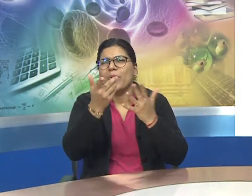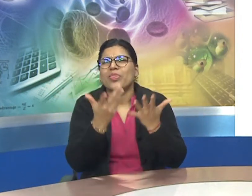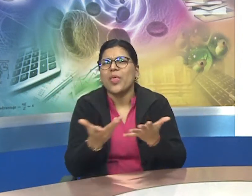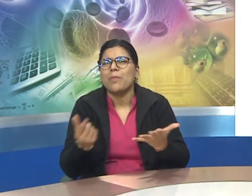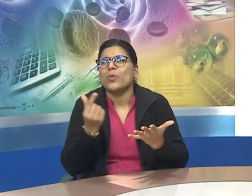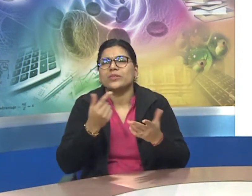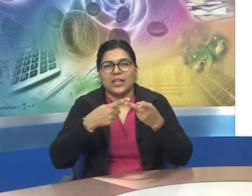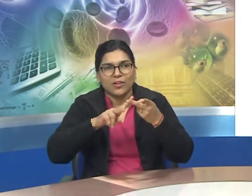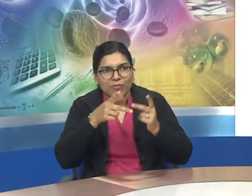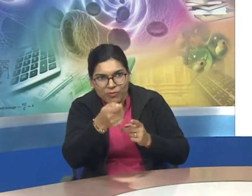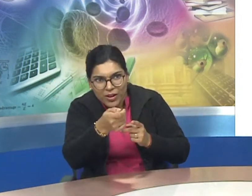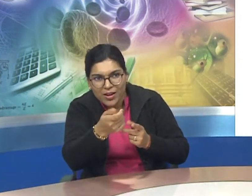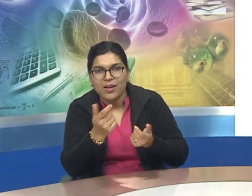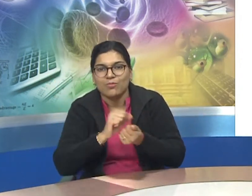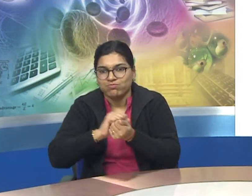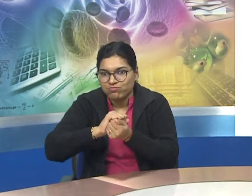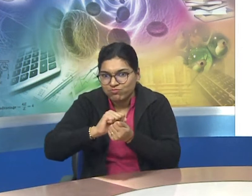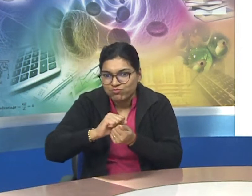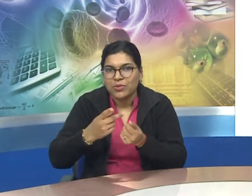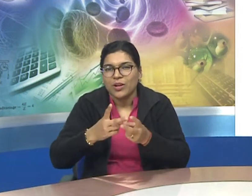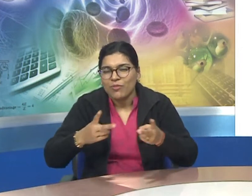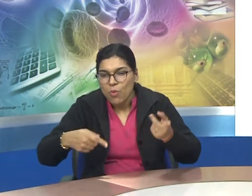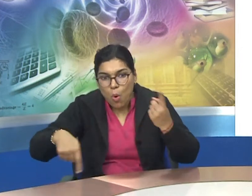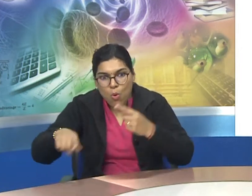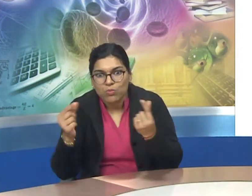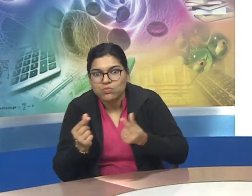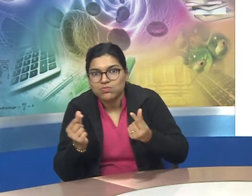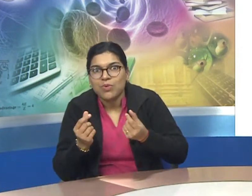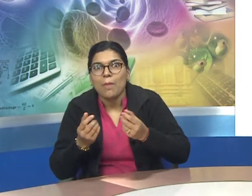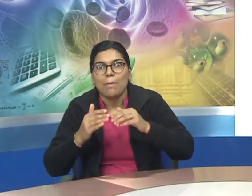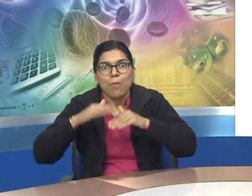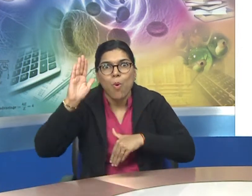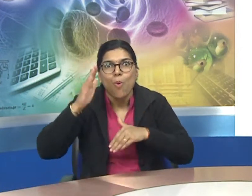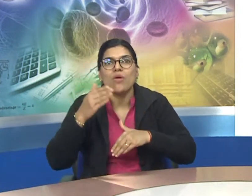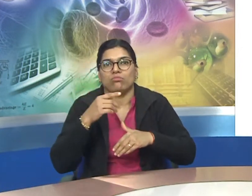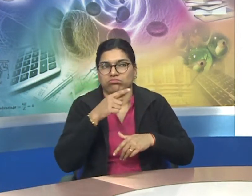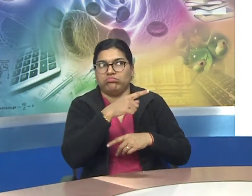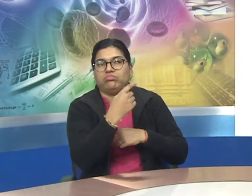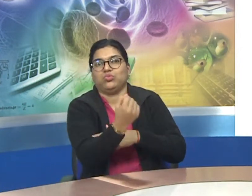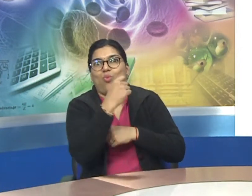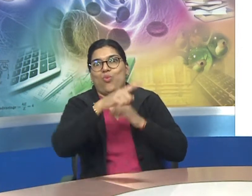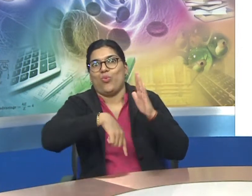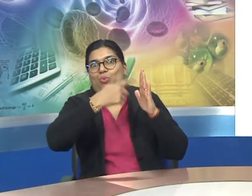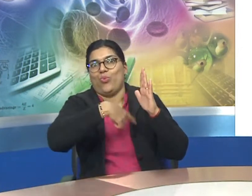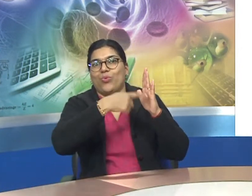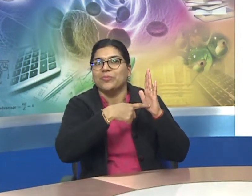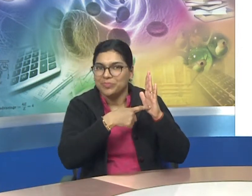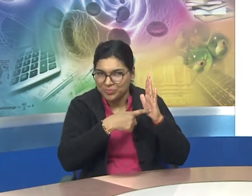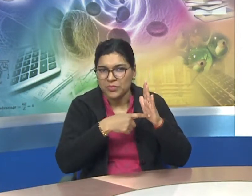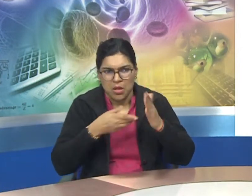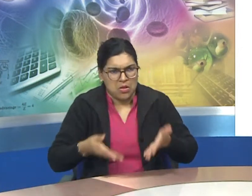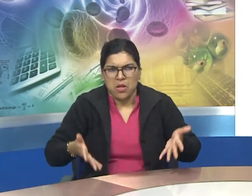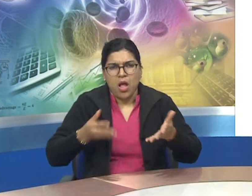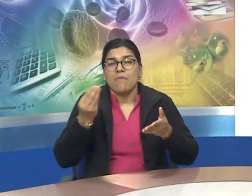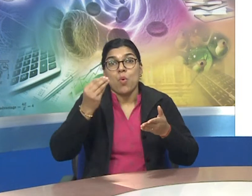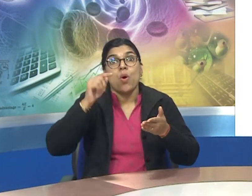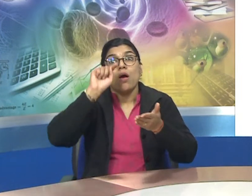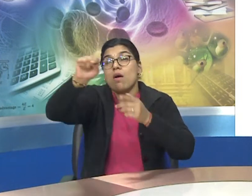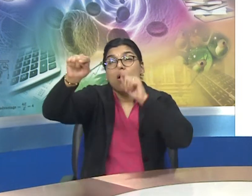The lesson is about wind energy, which is considered very important today, and it is also referred to as a non-polluting